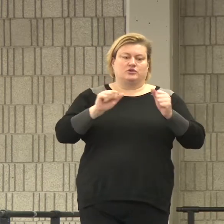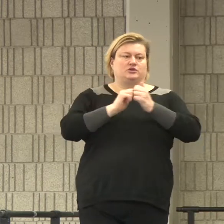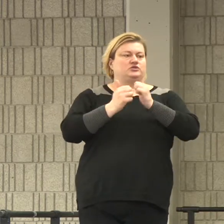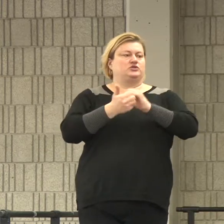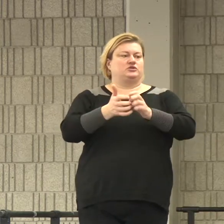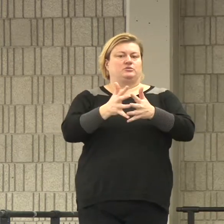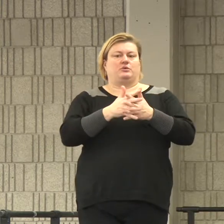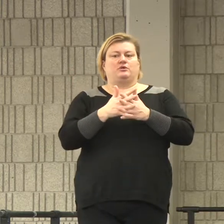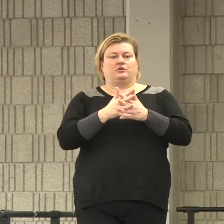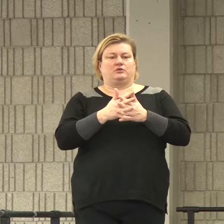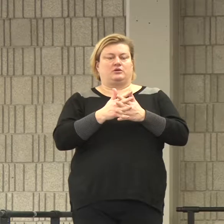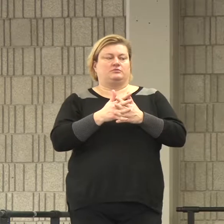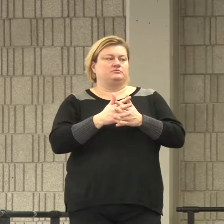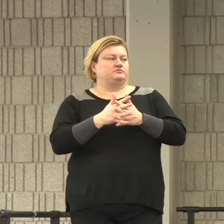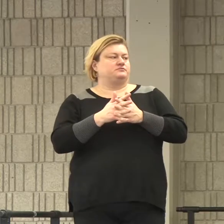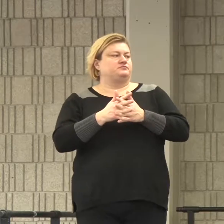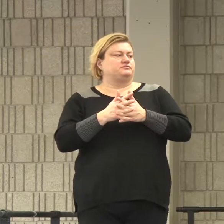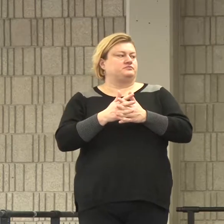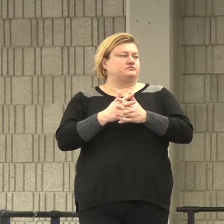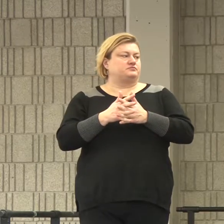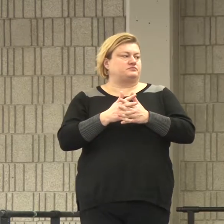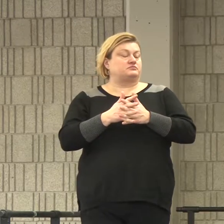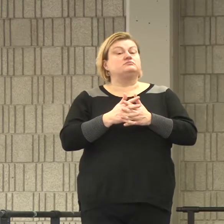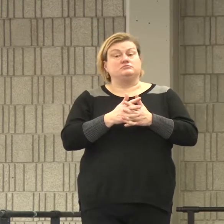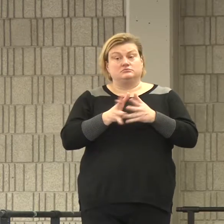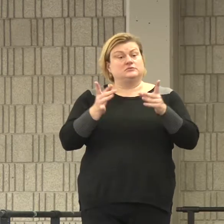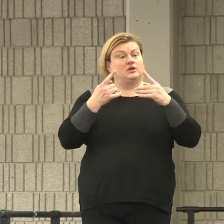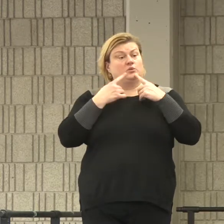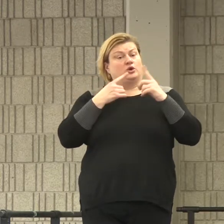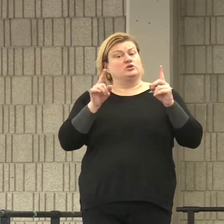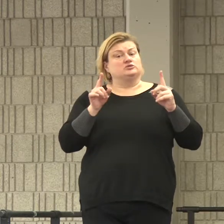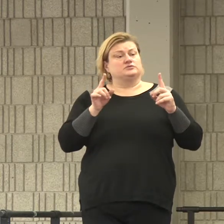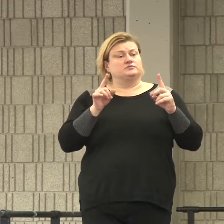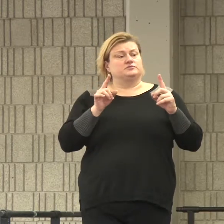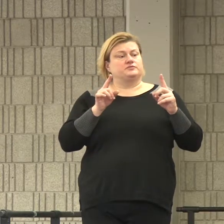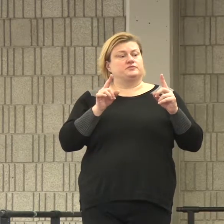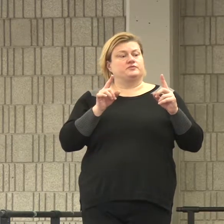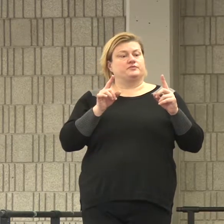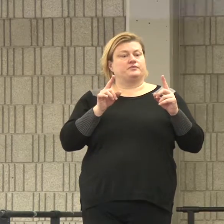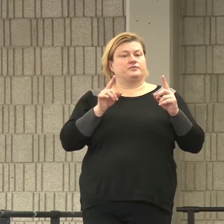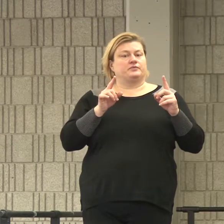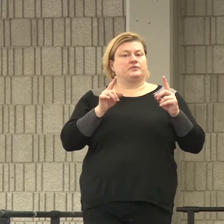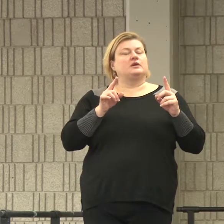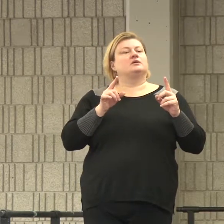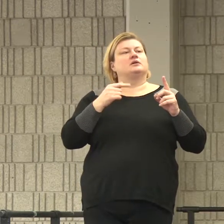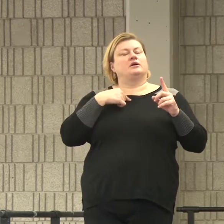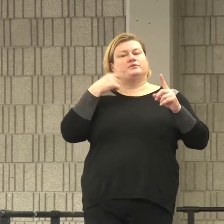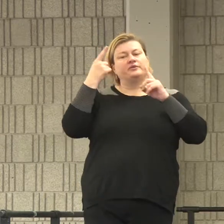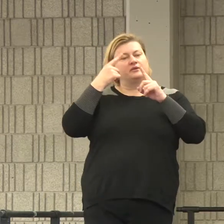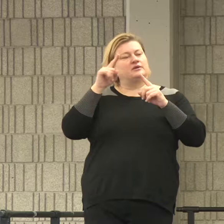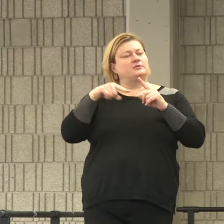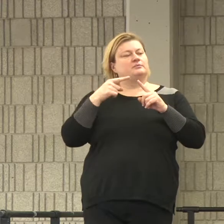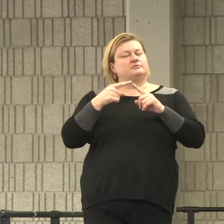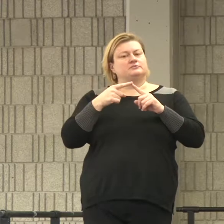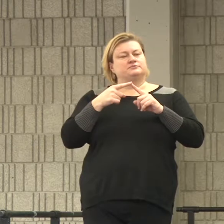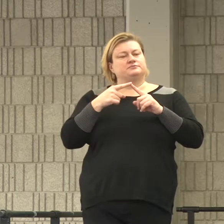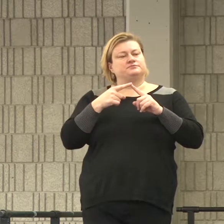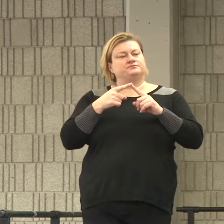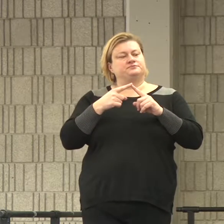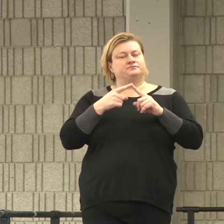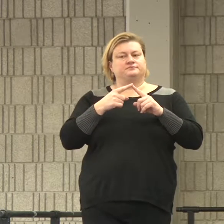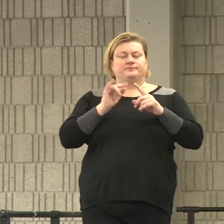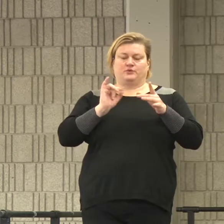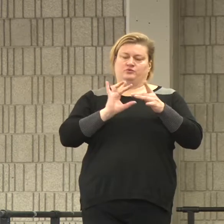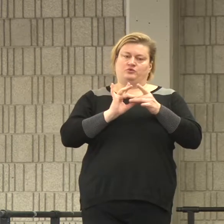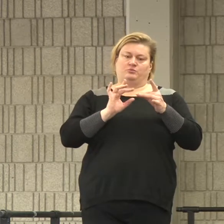America, which of course worked. And as I was thinking about these